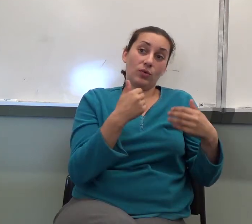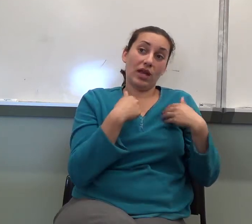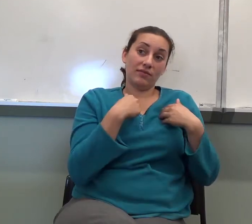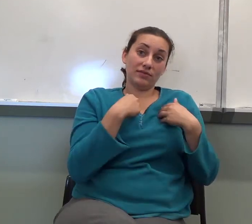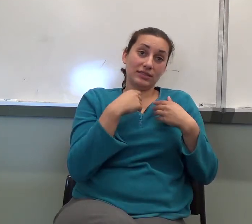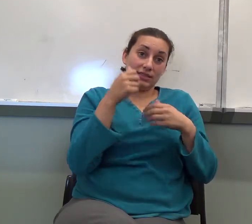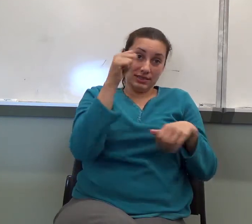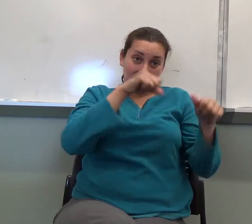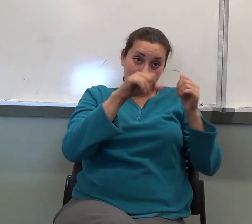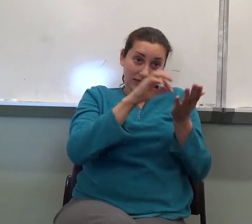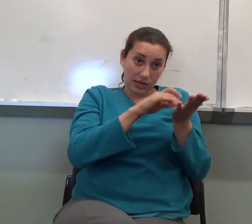you can do it on that.